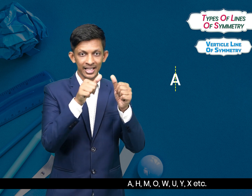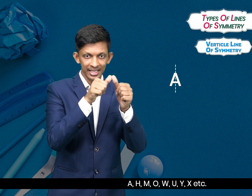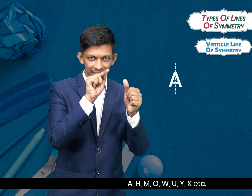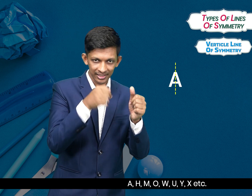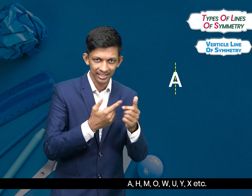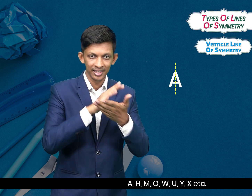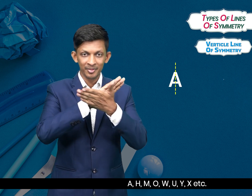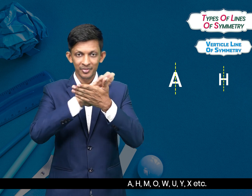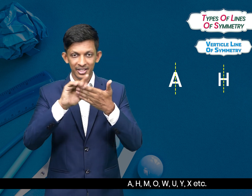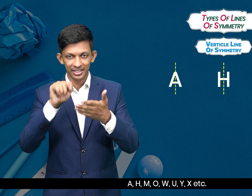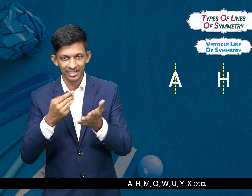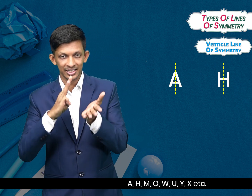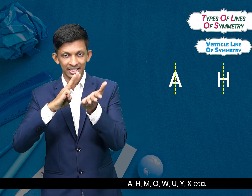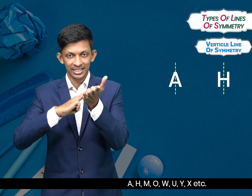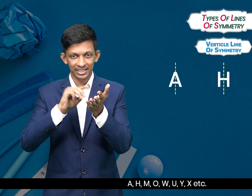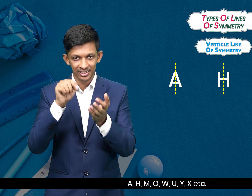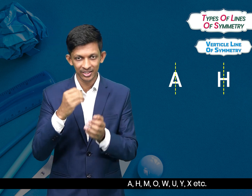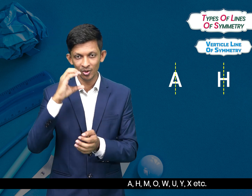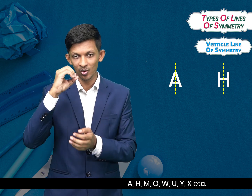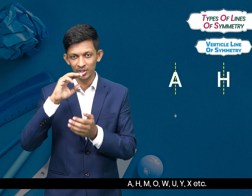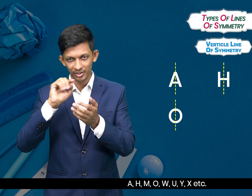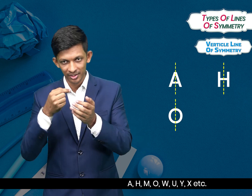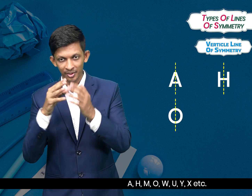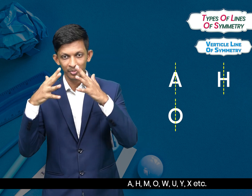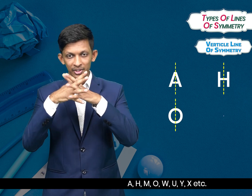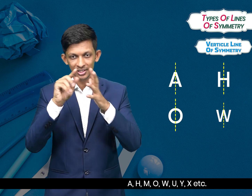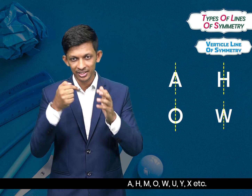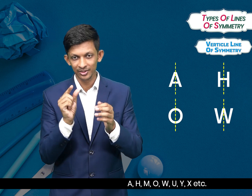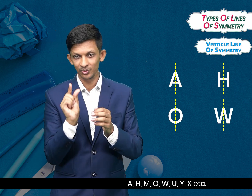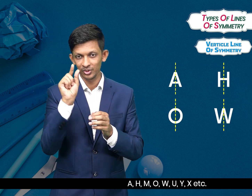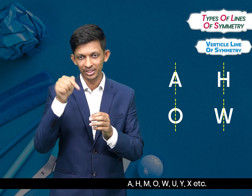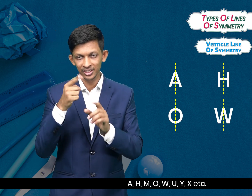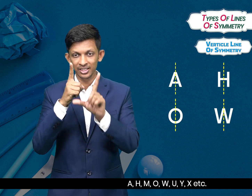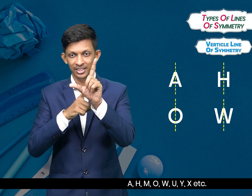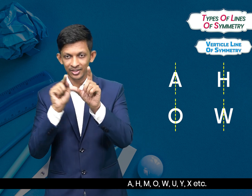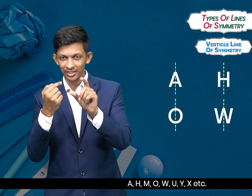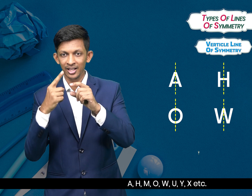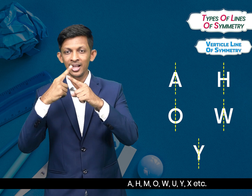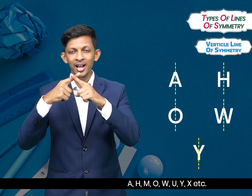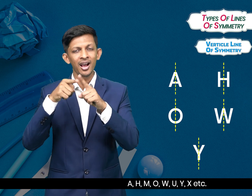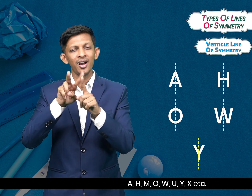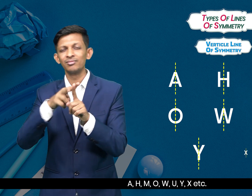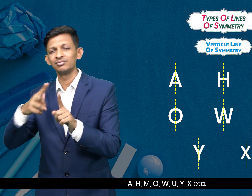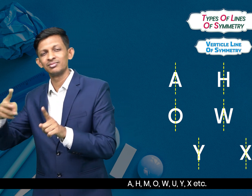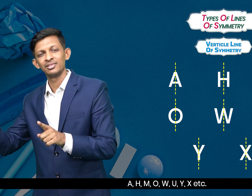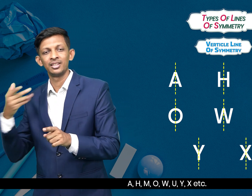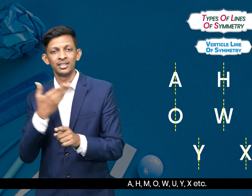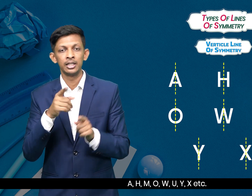A, H, M, O, W, U, Y and X,